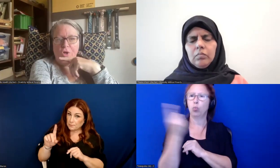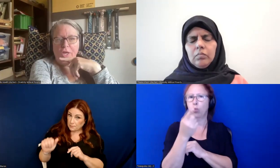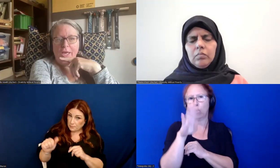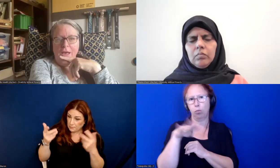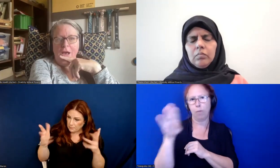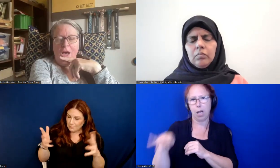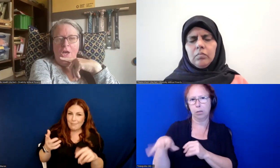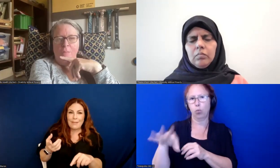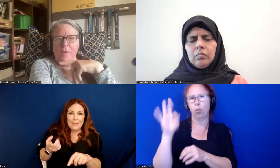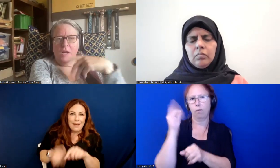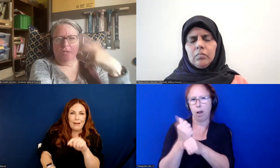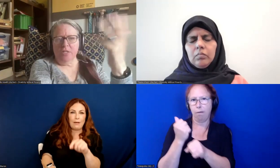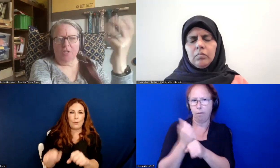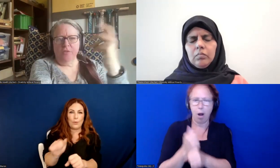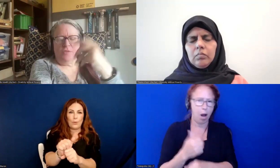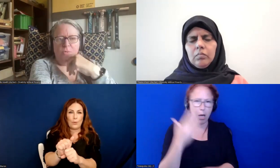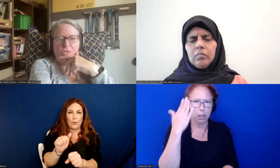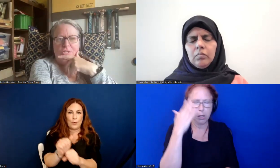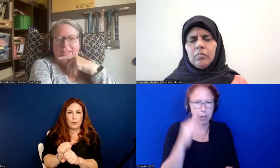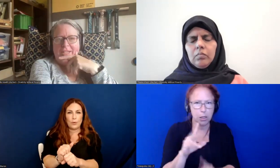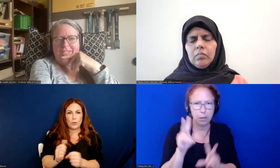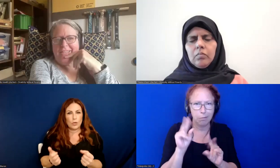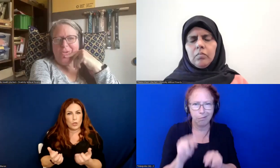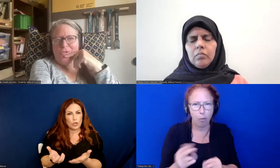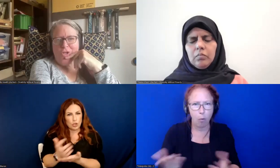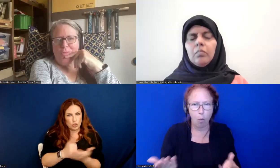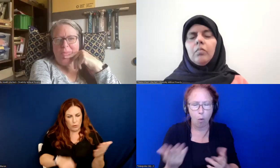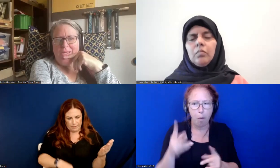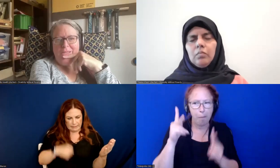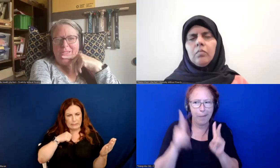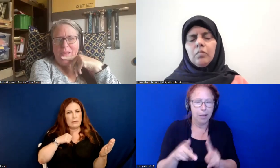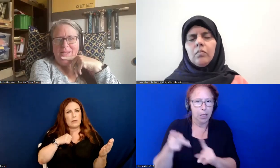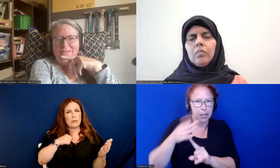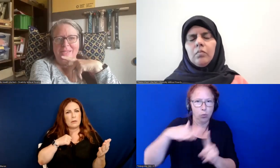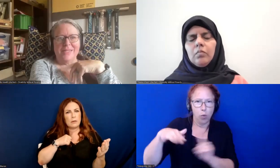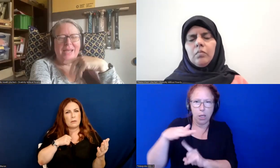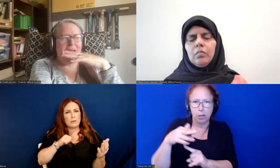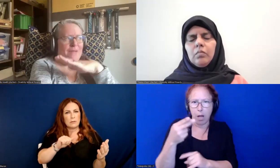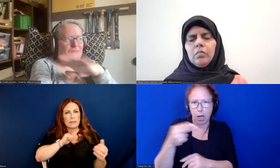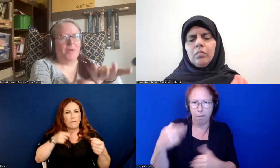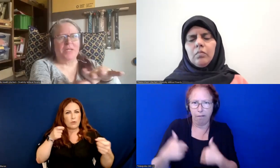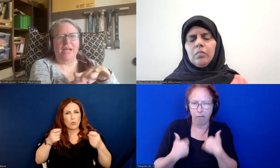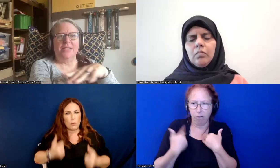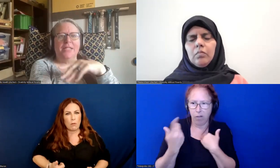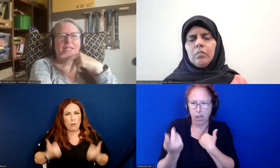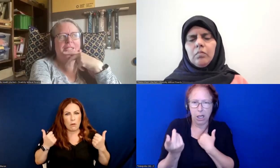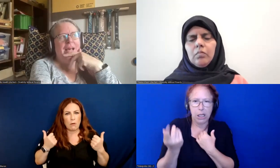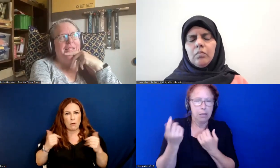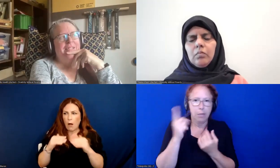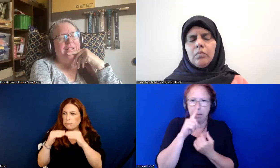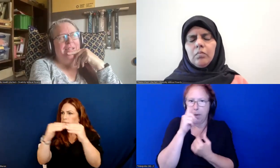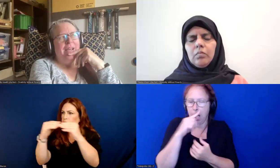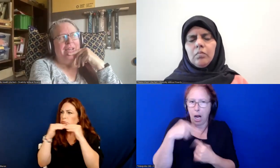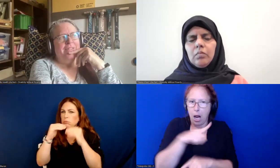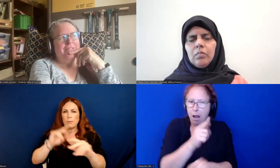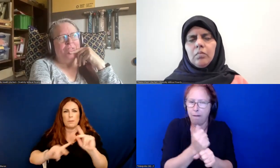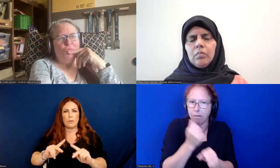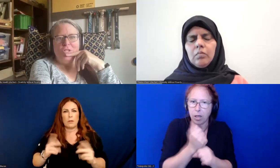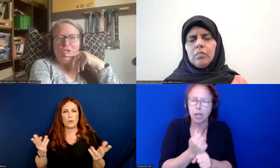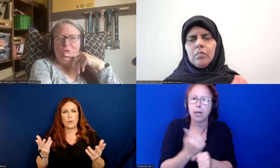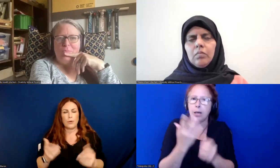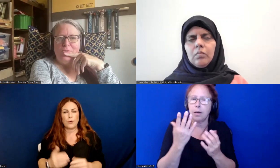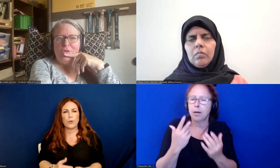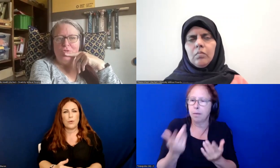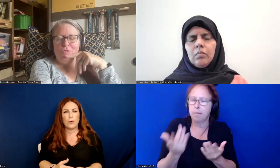cannot work um, deserve as much dignity, autonomy, independence as everybody else in this land. And